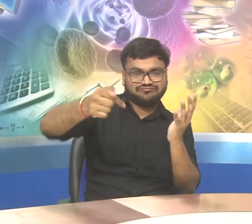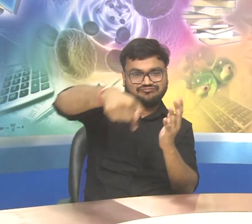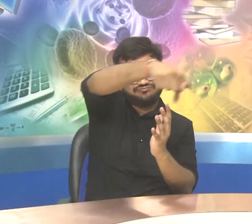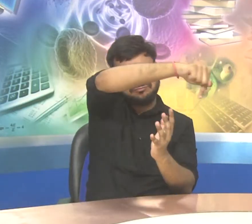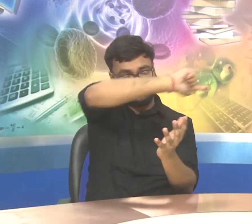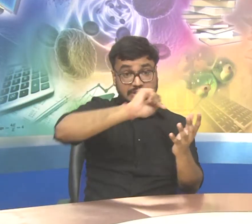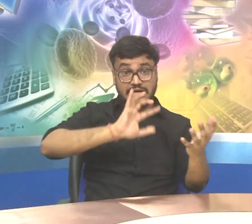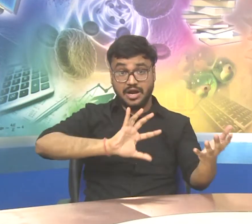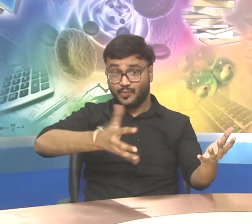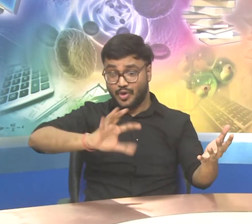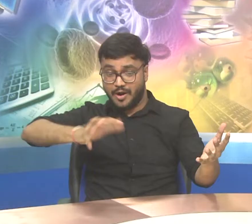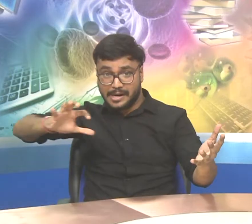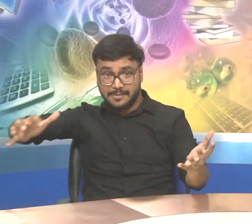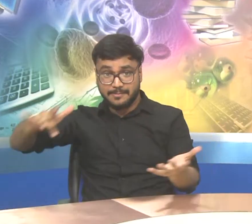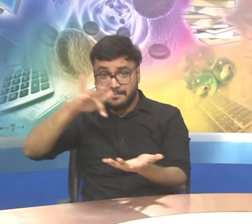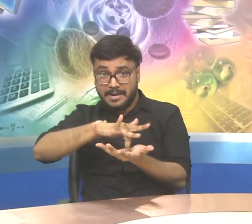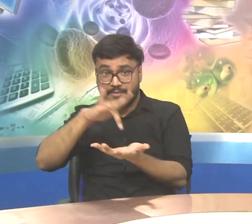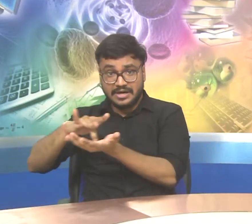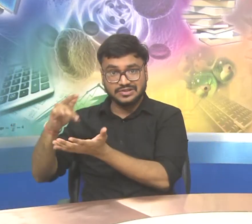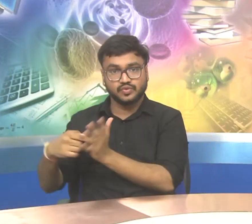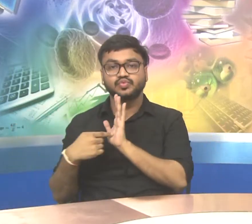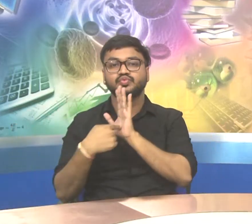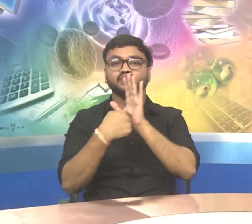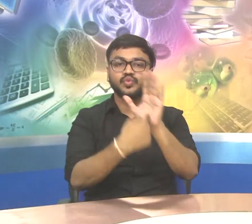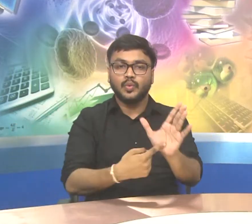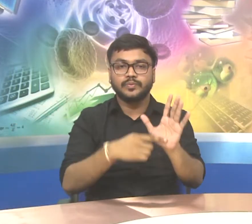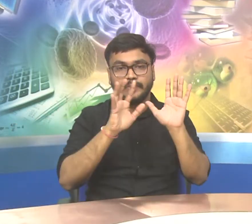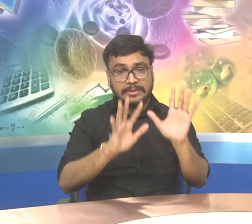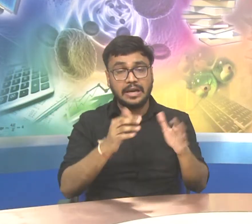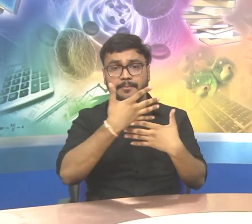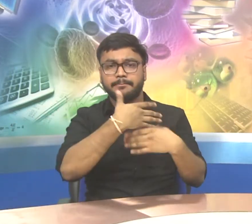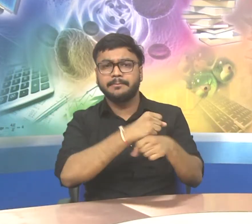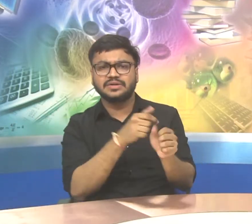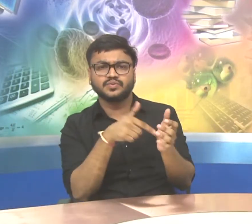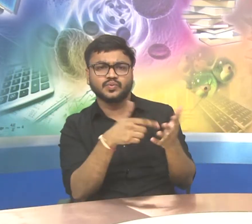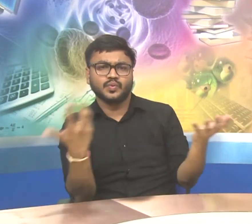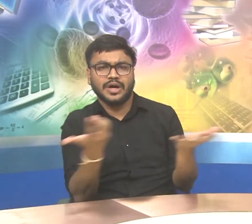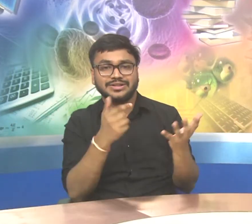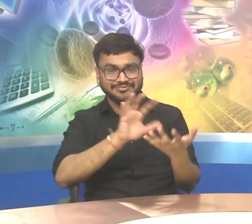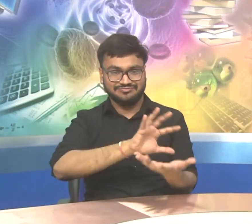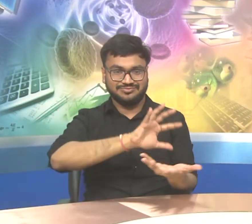is located among all the planets.